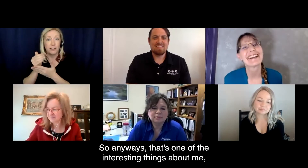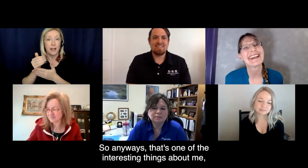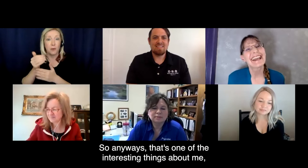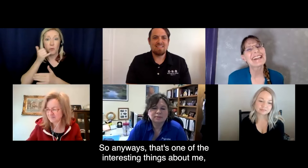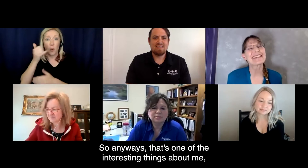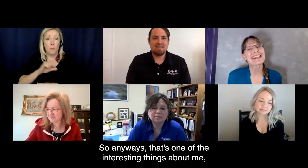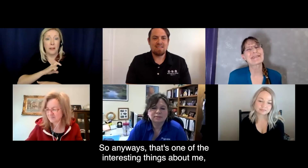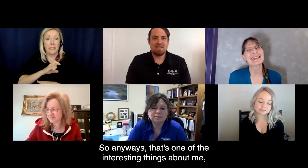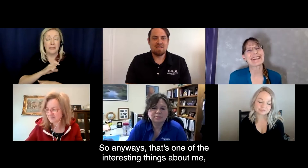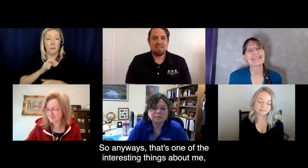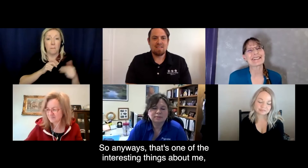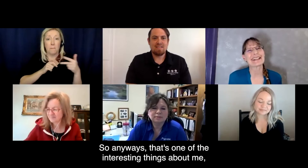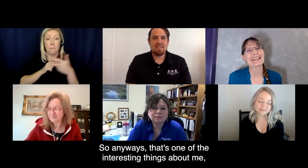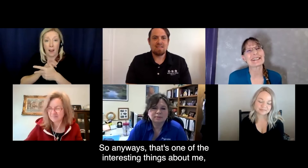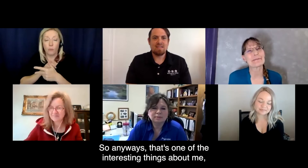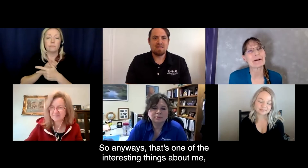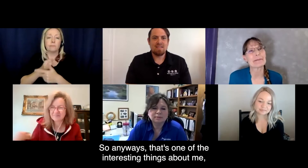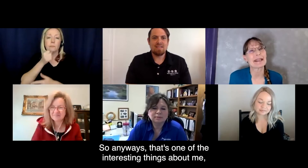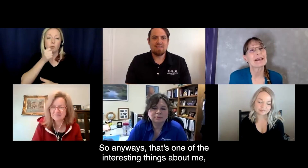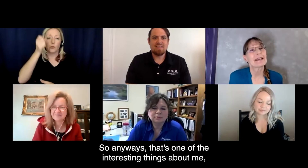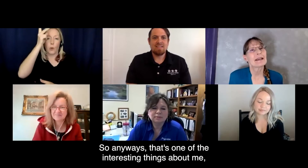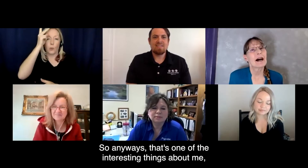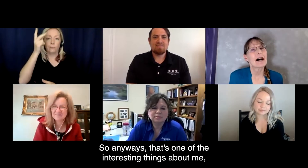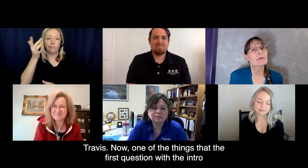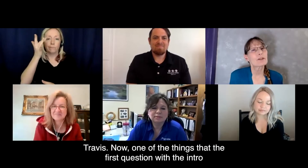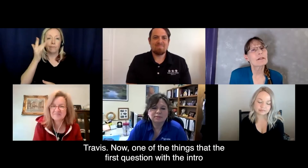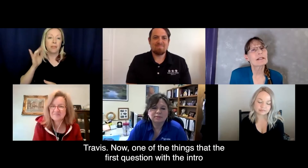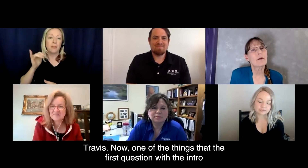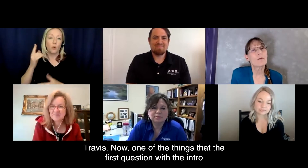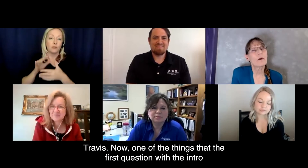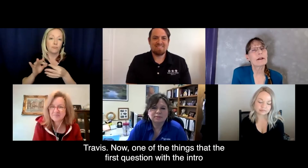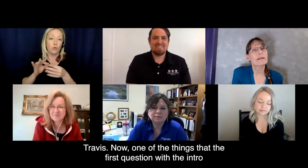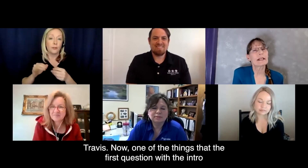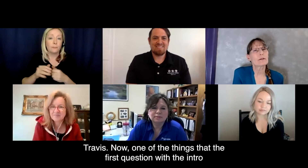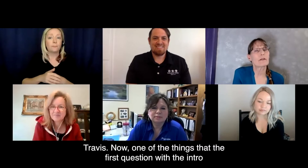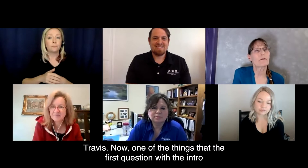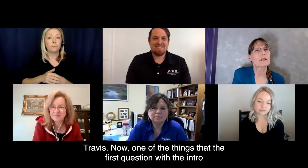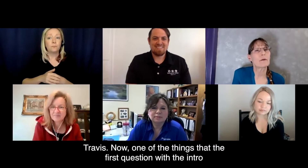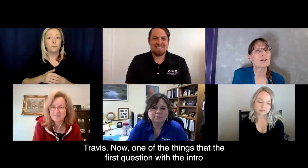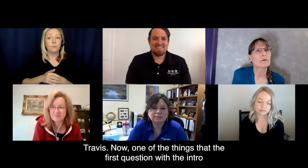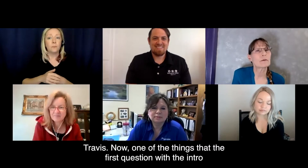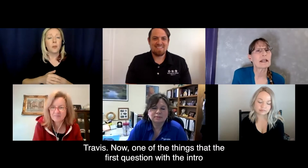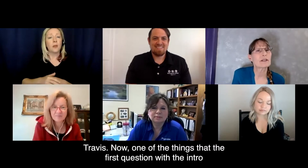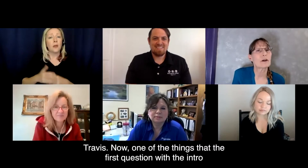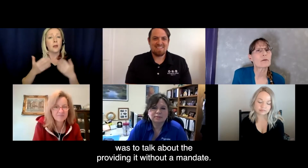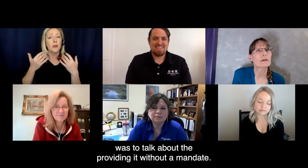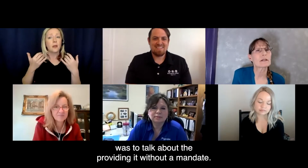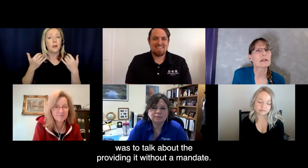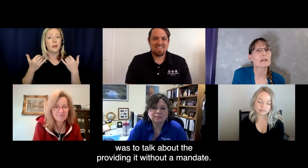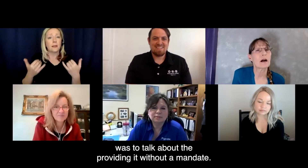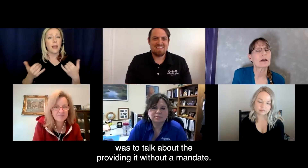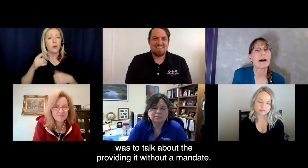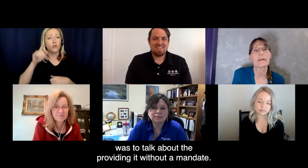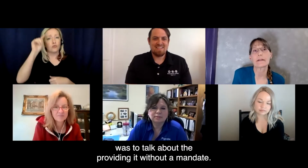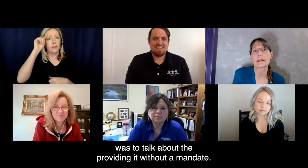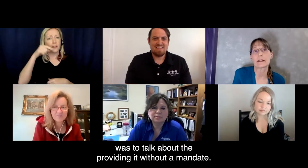So anyways, that's one of the interesting things about me. Travis, now one of the things with the first question with the intro was to